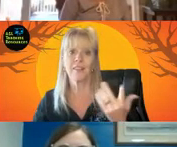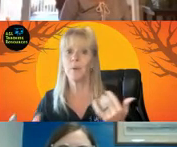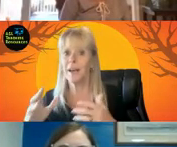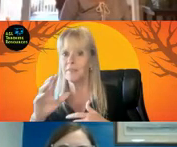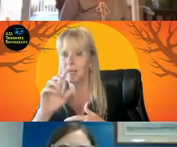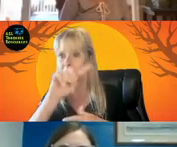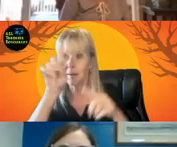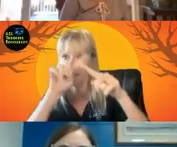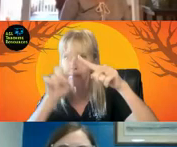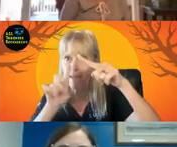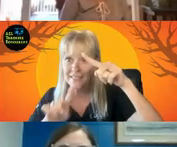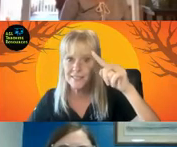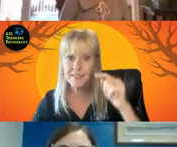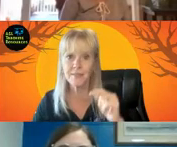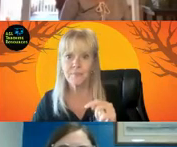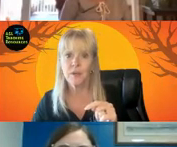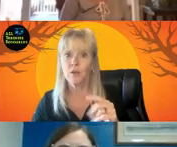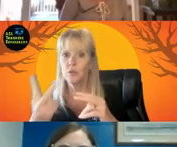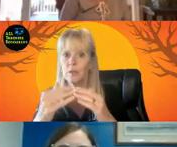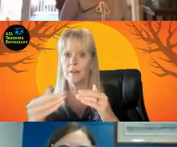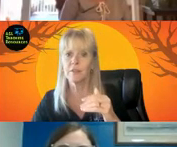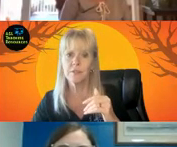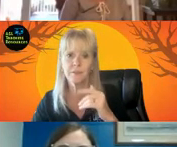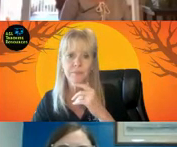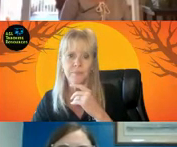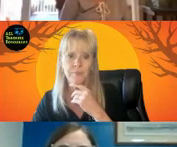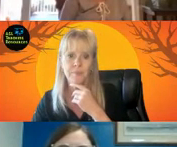have fun. Then we have the mazes on